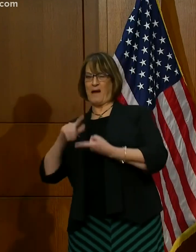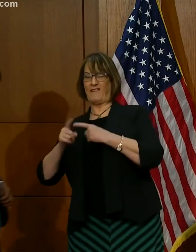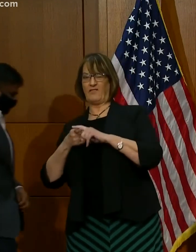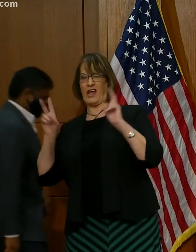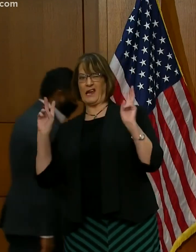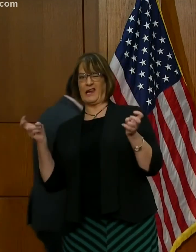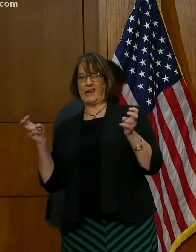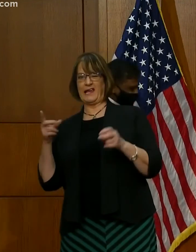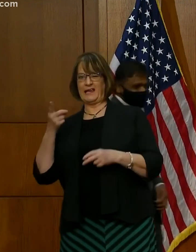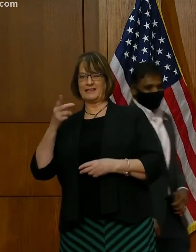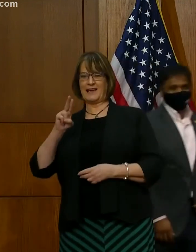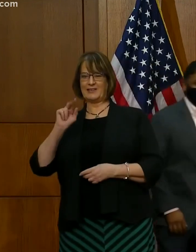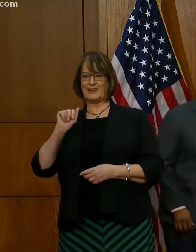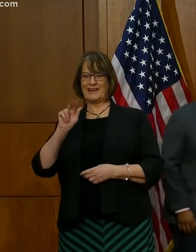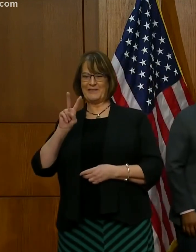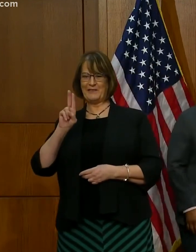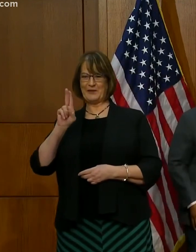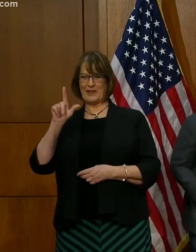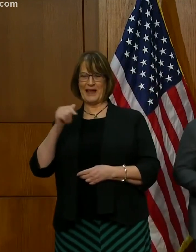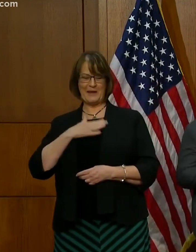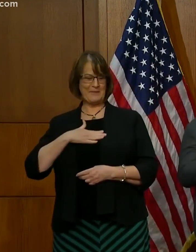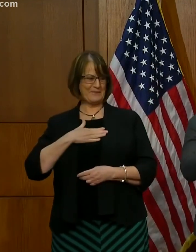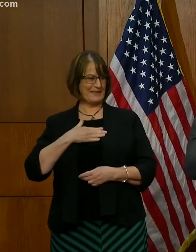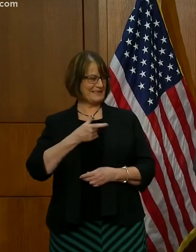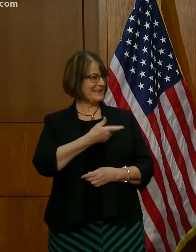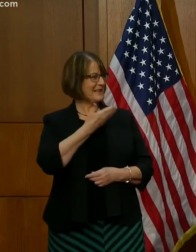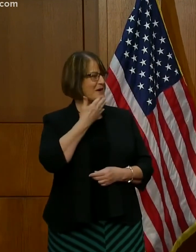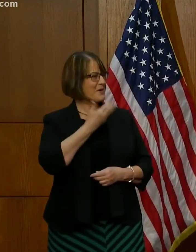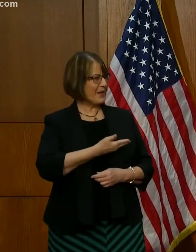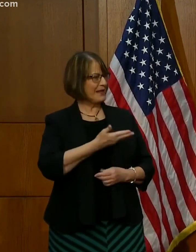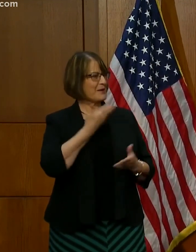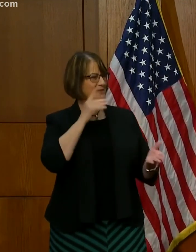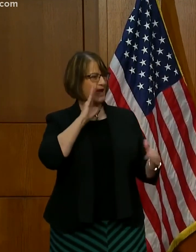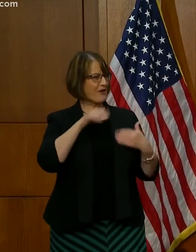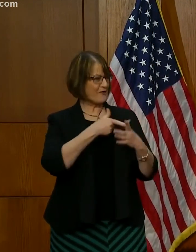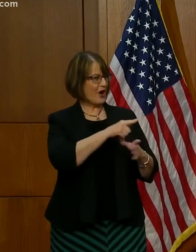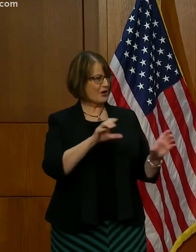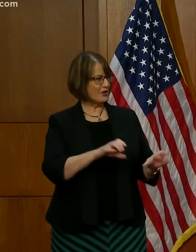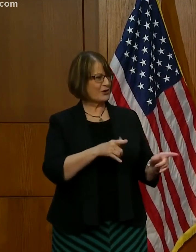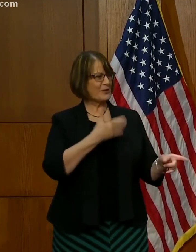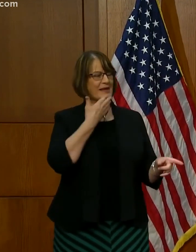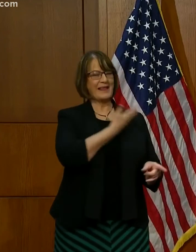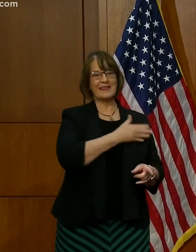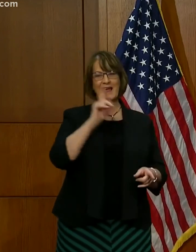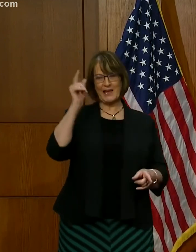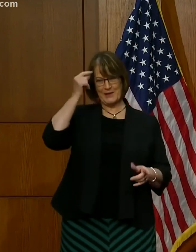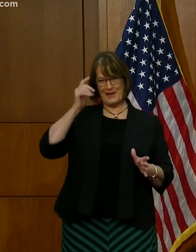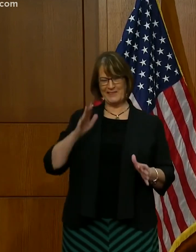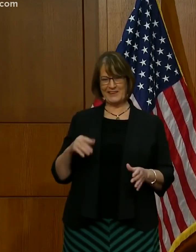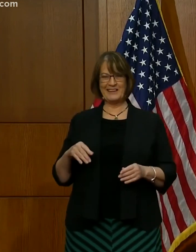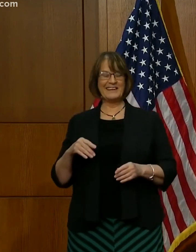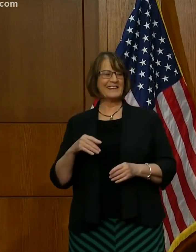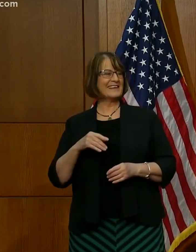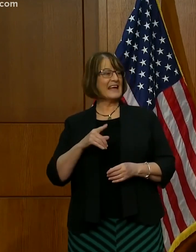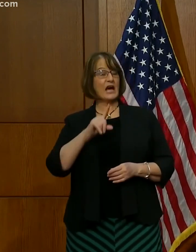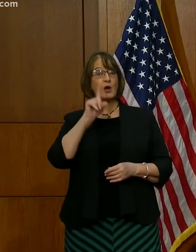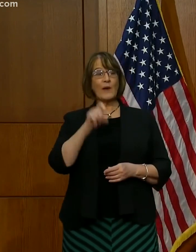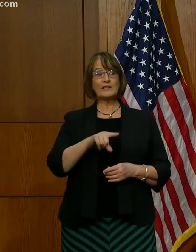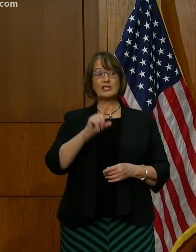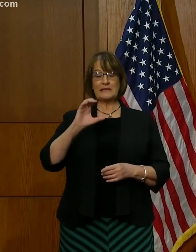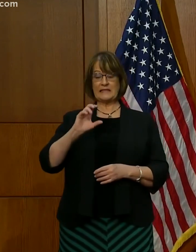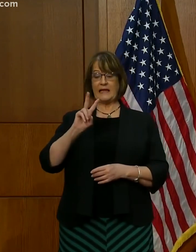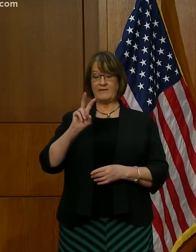but Dr. Avula, I'll let you address that. Welcome, and thank you for all you're doing. Thank you, Governor. The question is that CVS